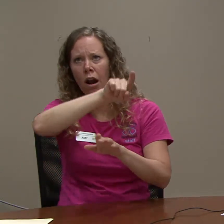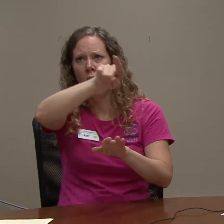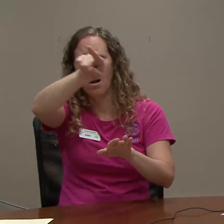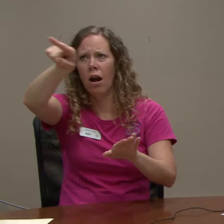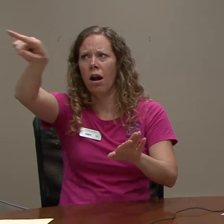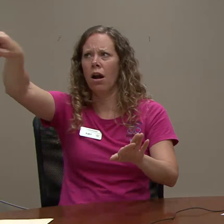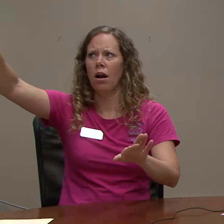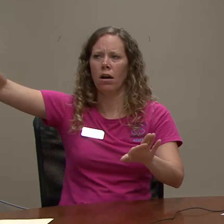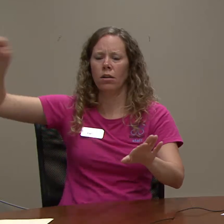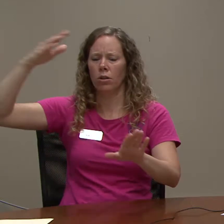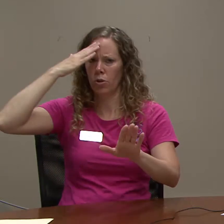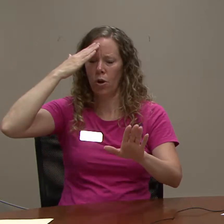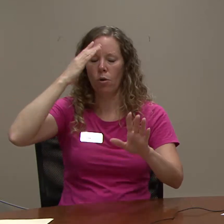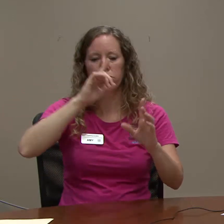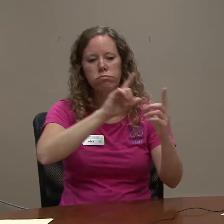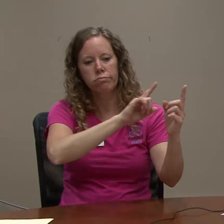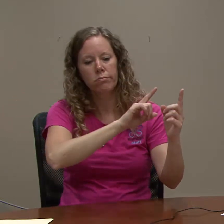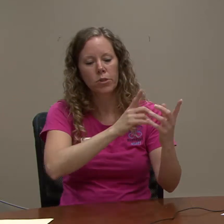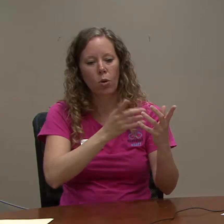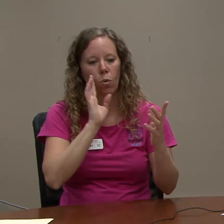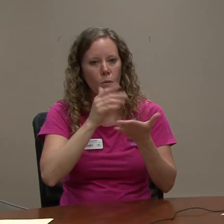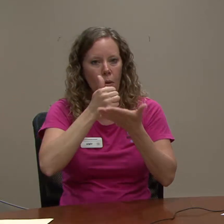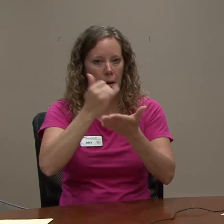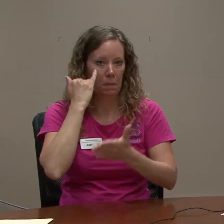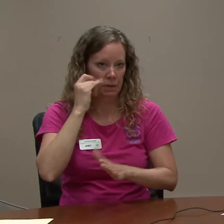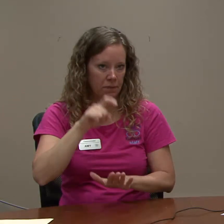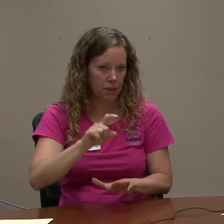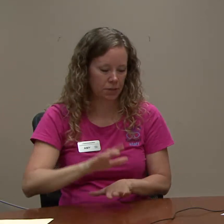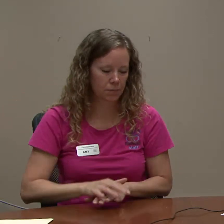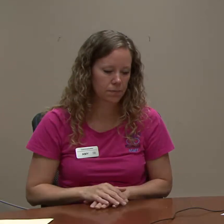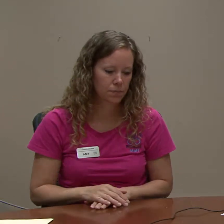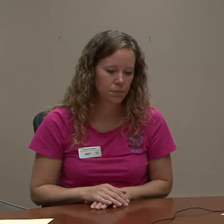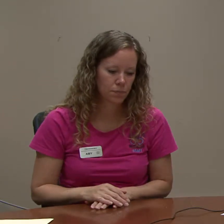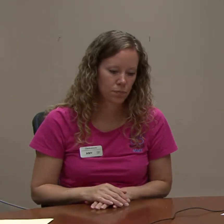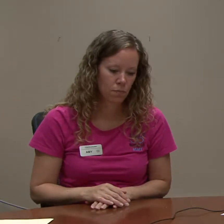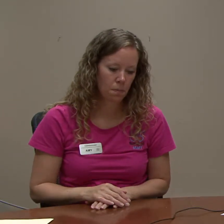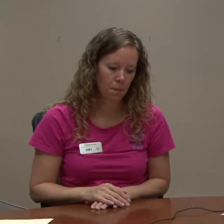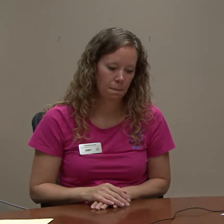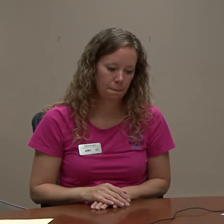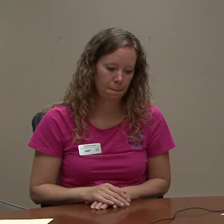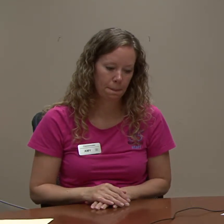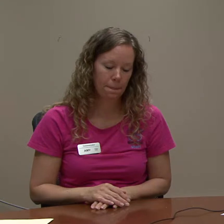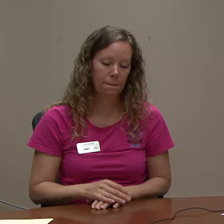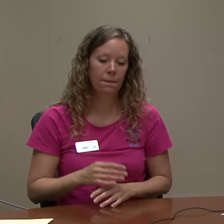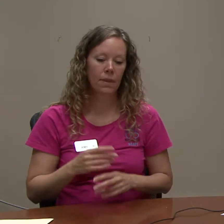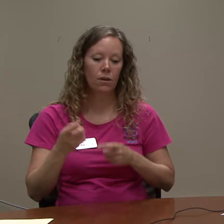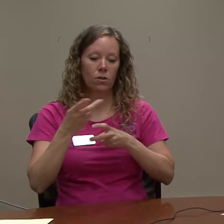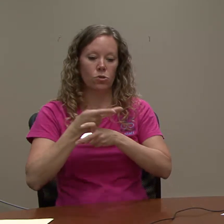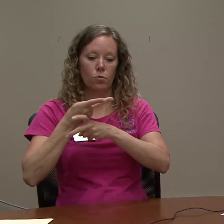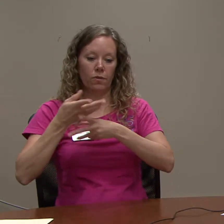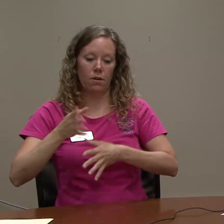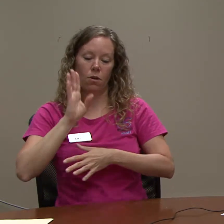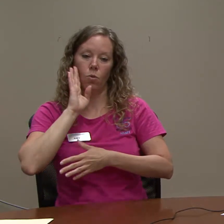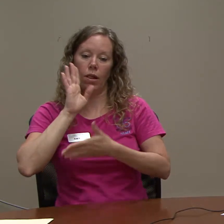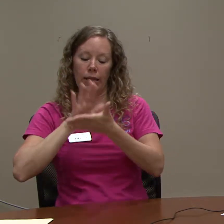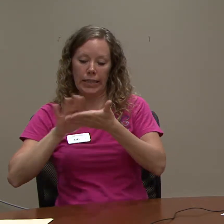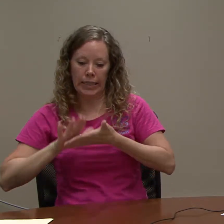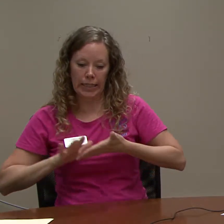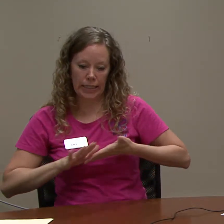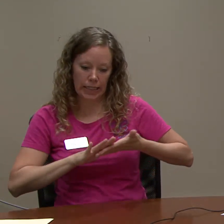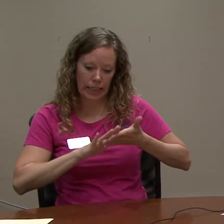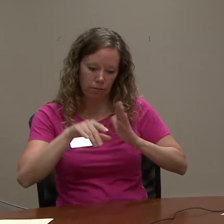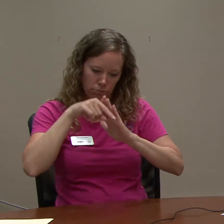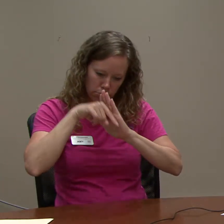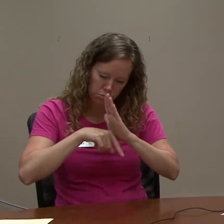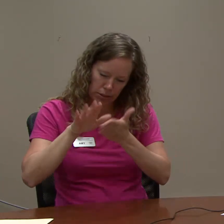around the back. The visit supervisor will then clean and disinfect the visitation booth after each